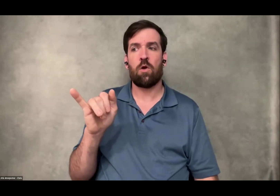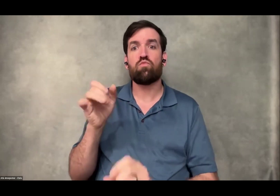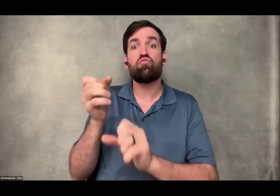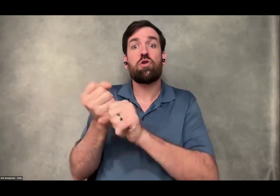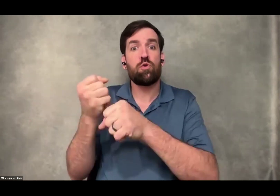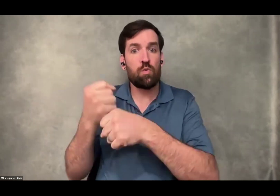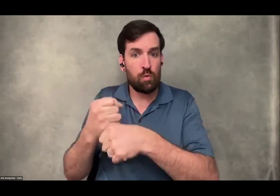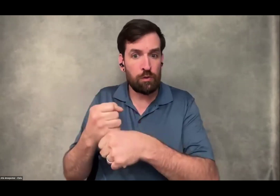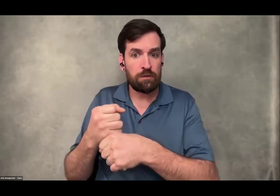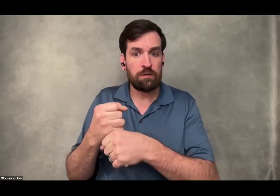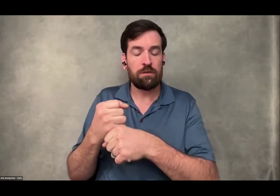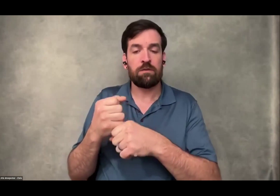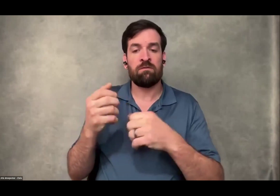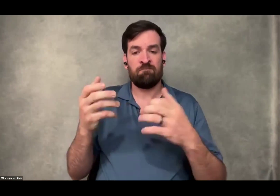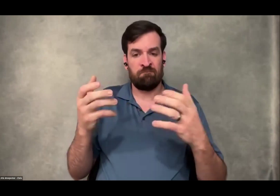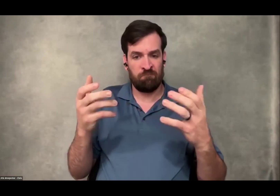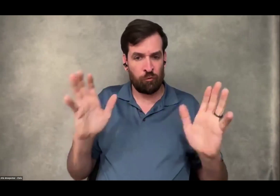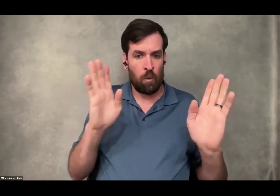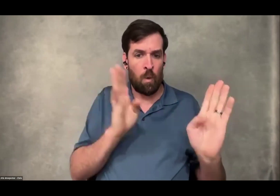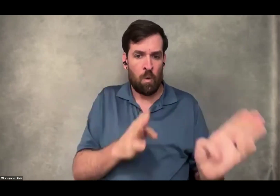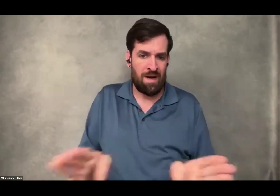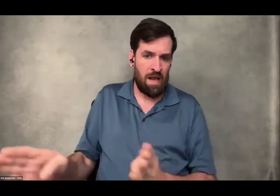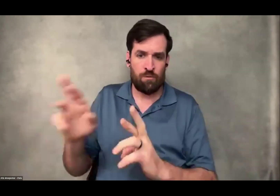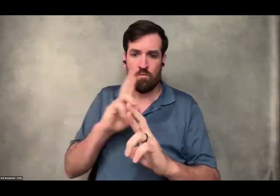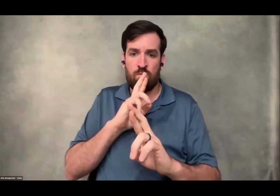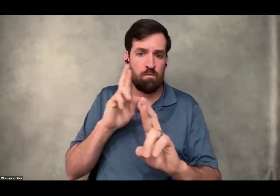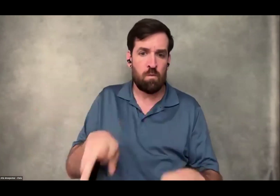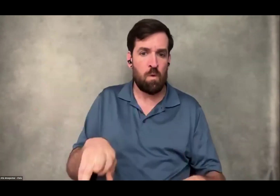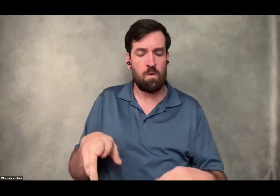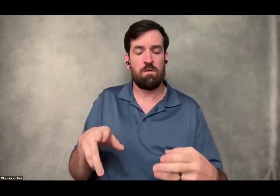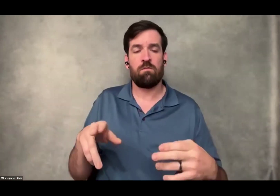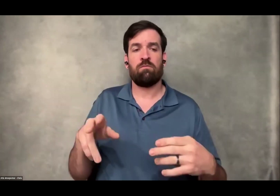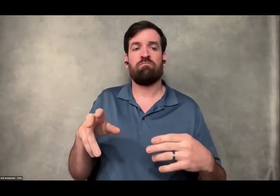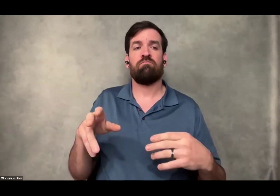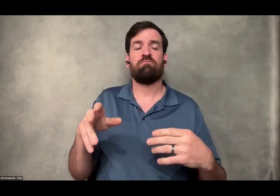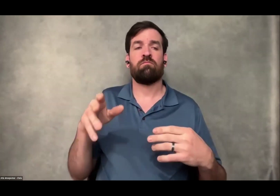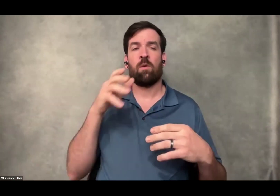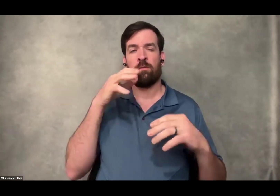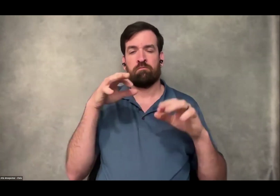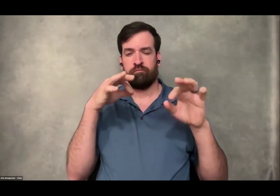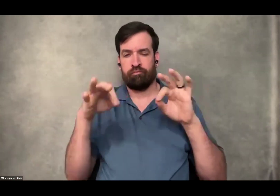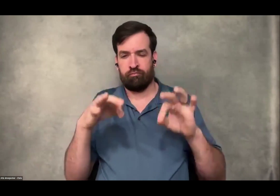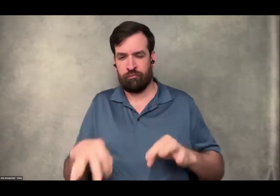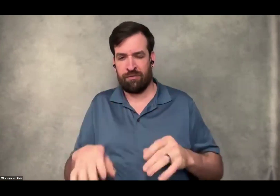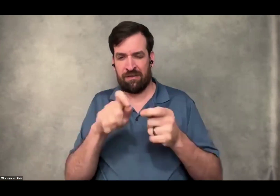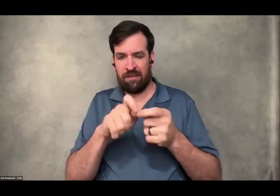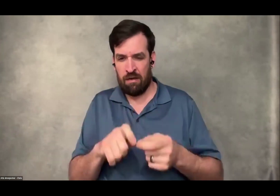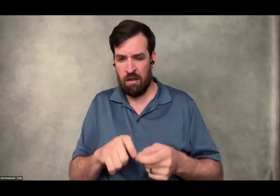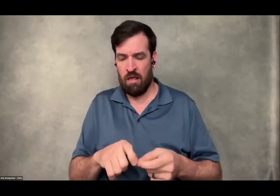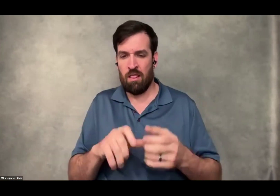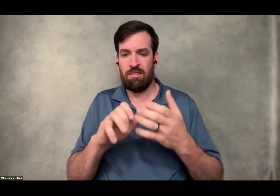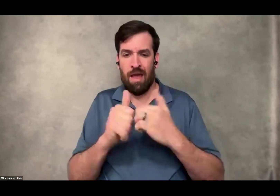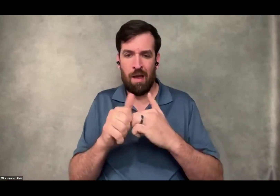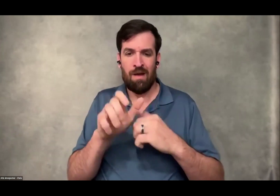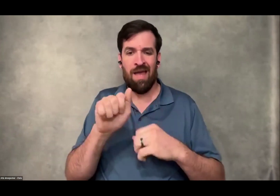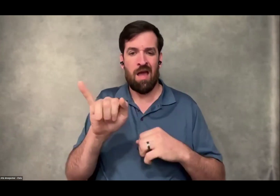produce for them an organized report that will detail the ways in which AI